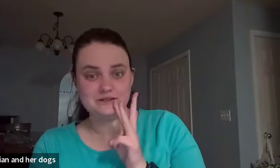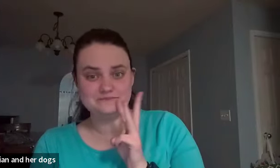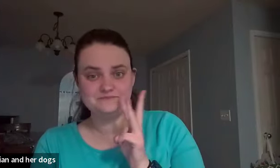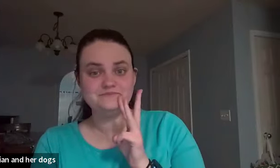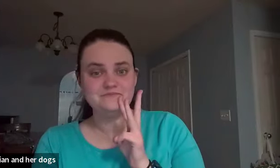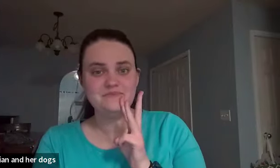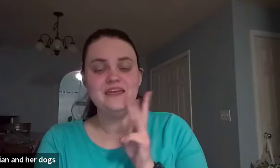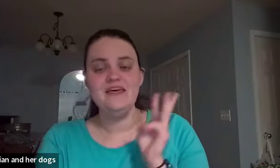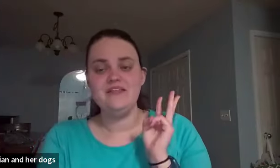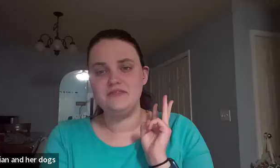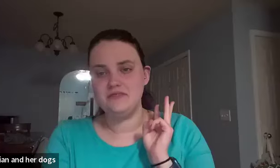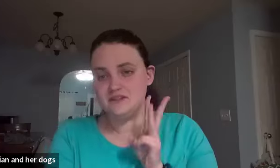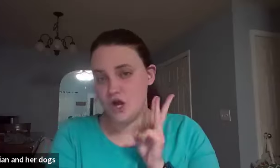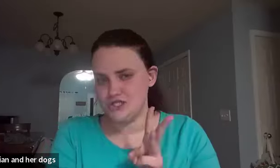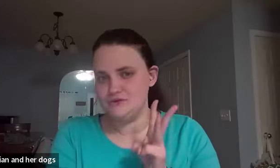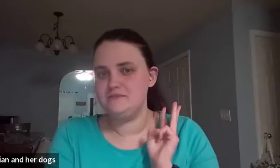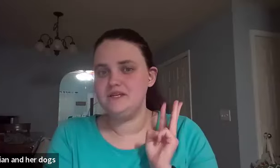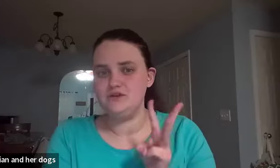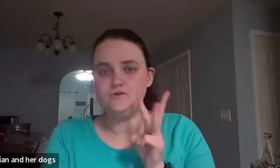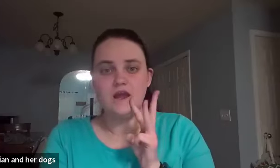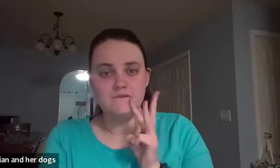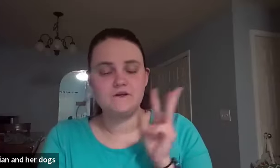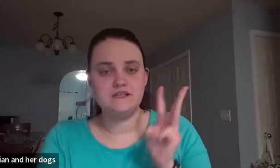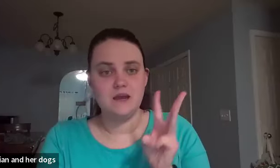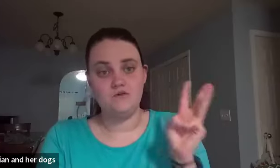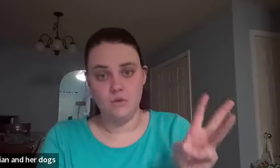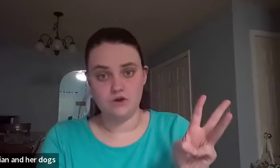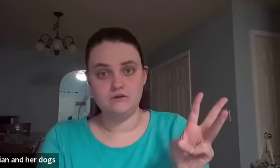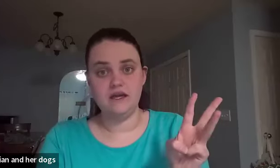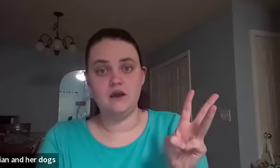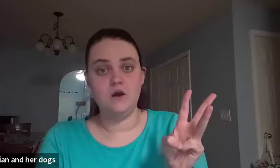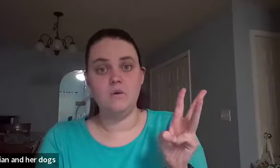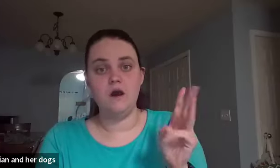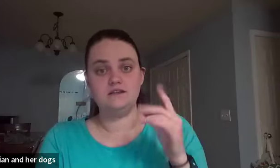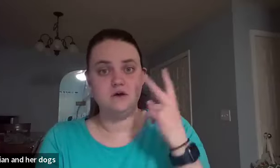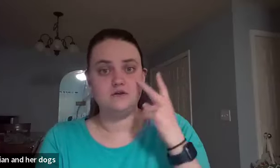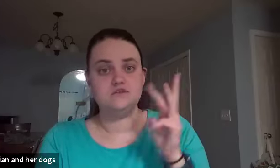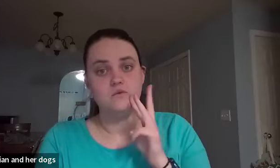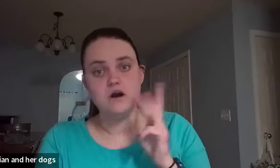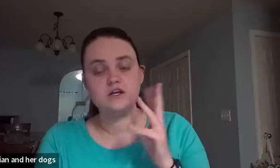Water. This also can be used for every type of water. Like, oh, I saw some